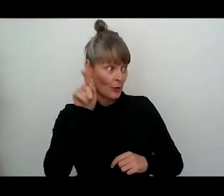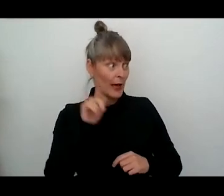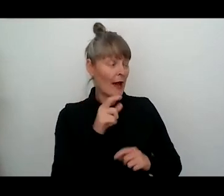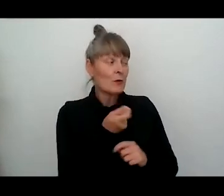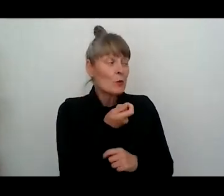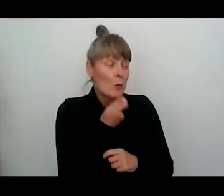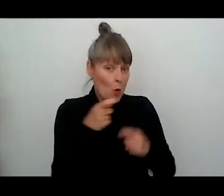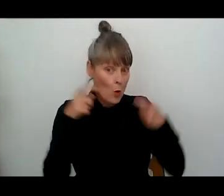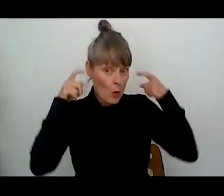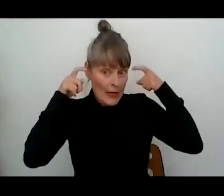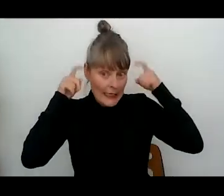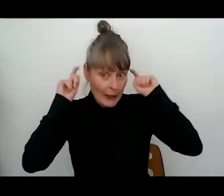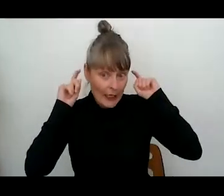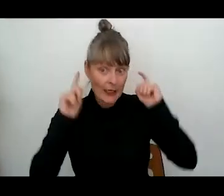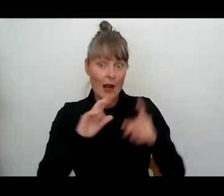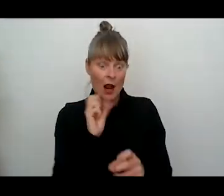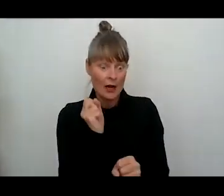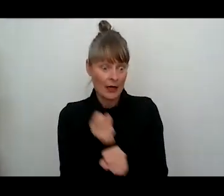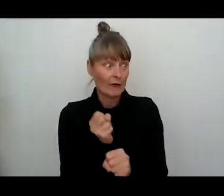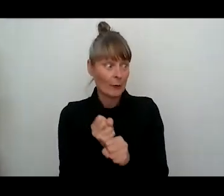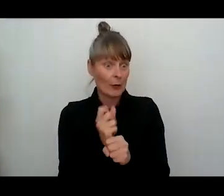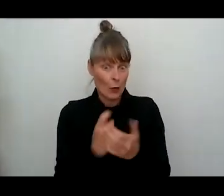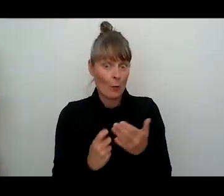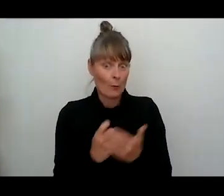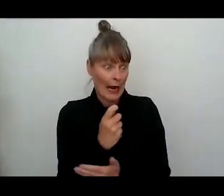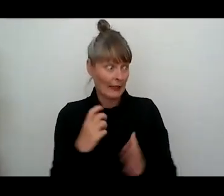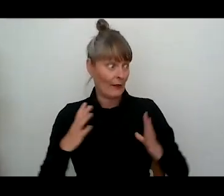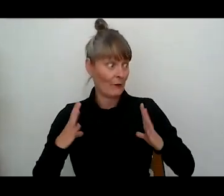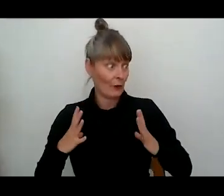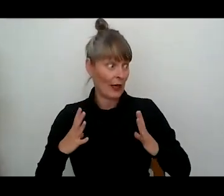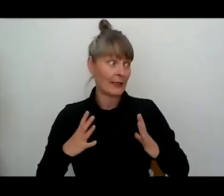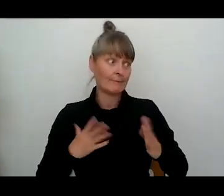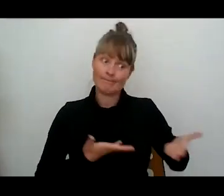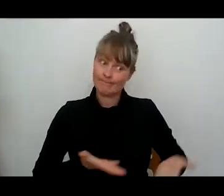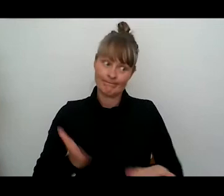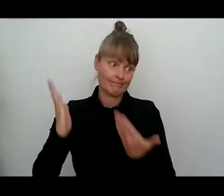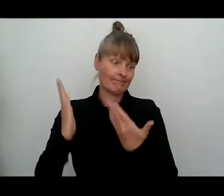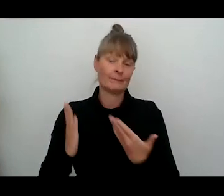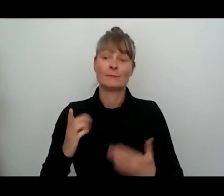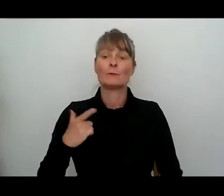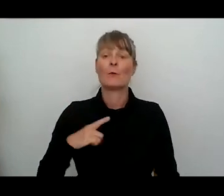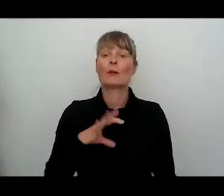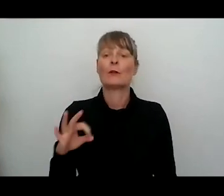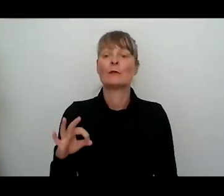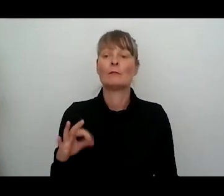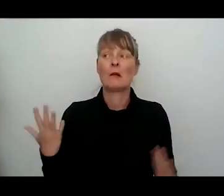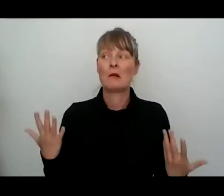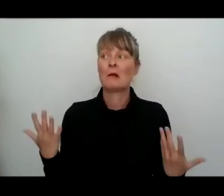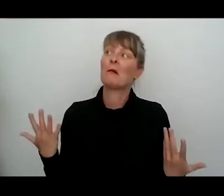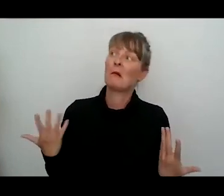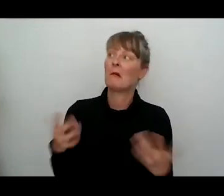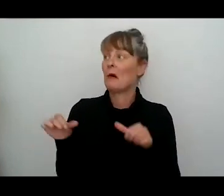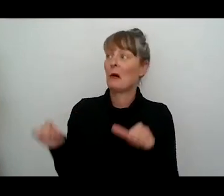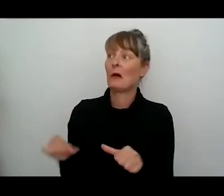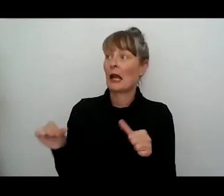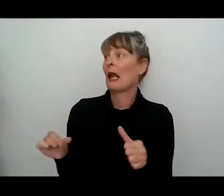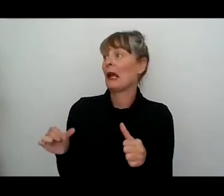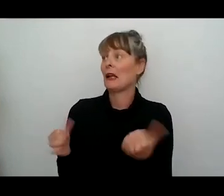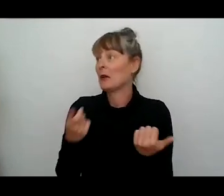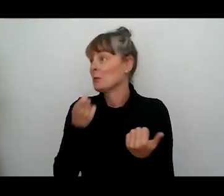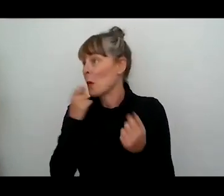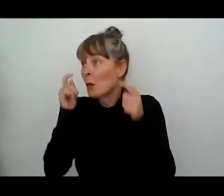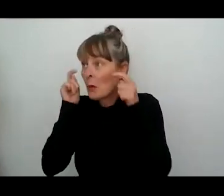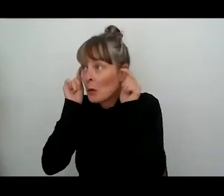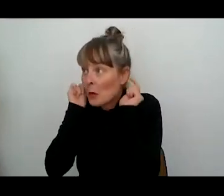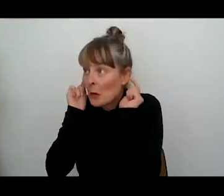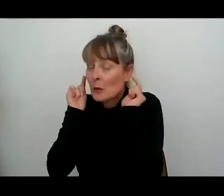The government here will pay for it. So, you know, give it a go. So, okay, well, if it's small and it's hidden, I'll think about it. You know,